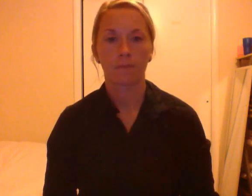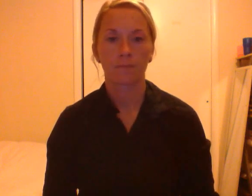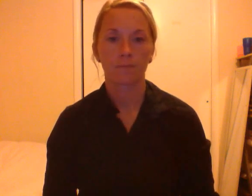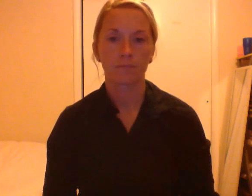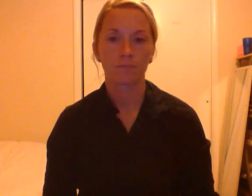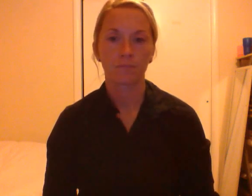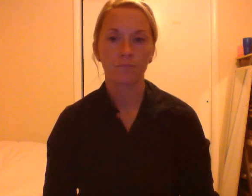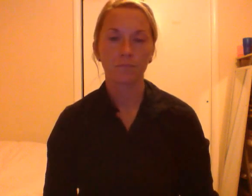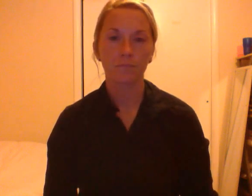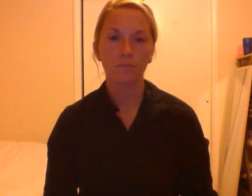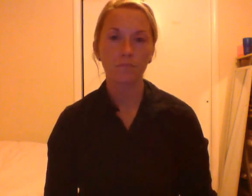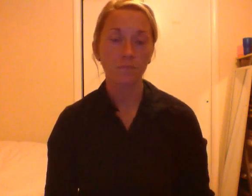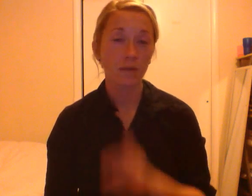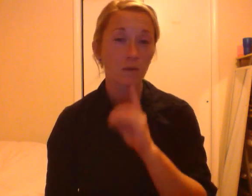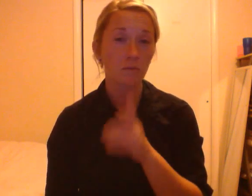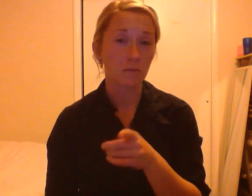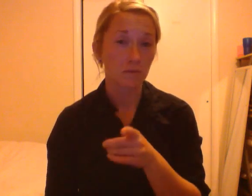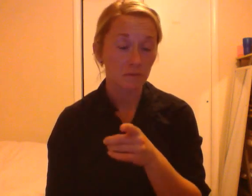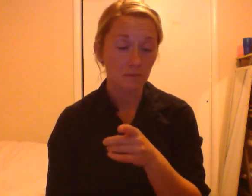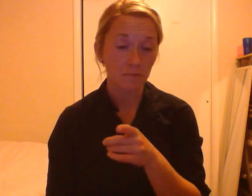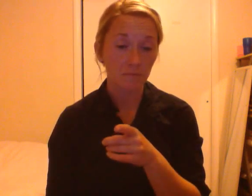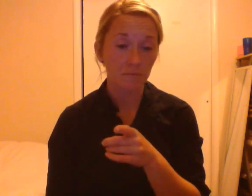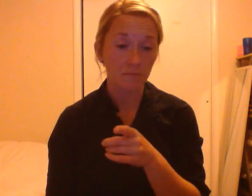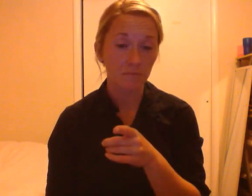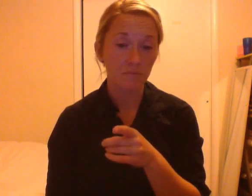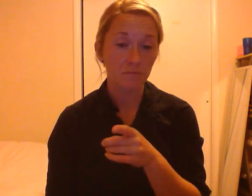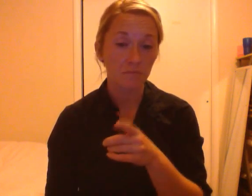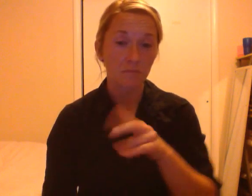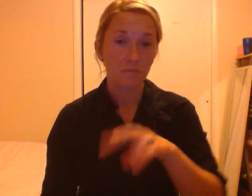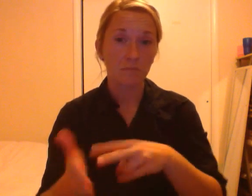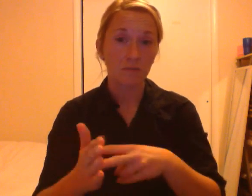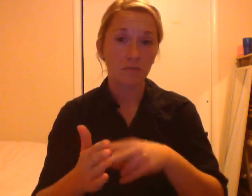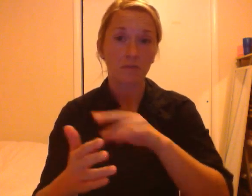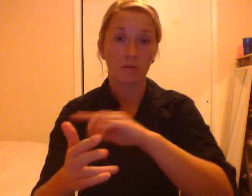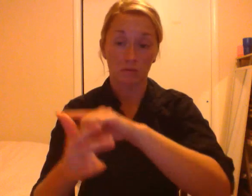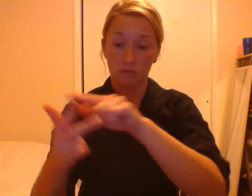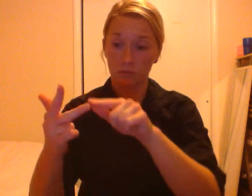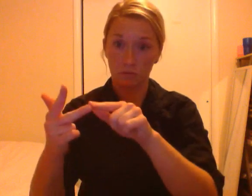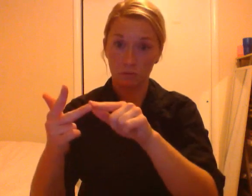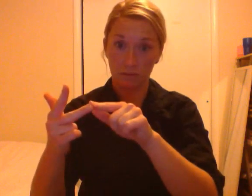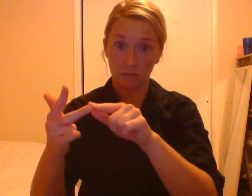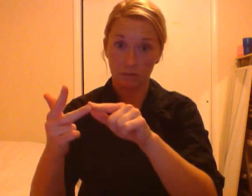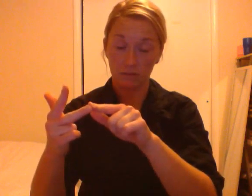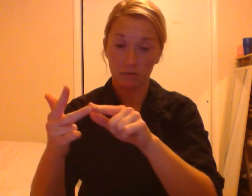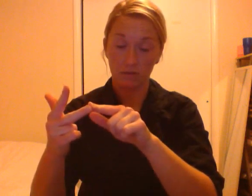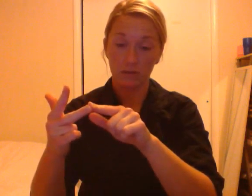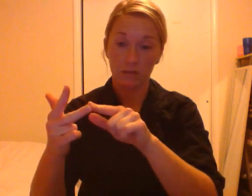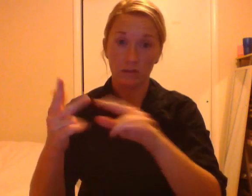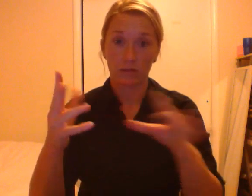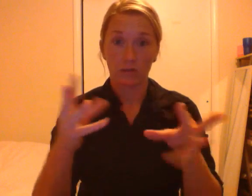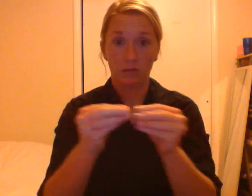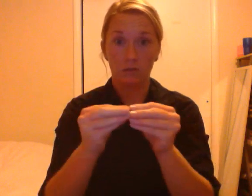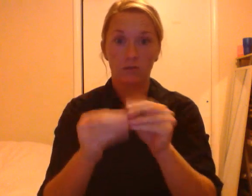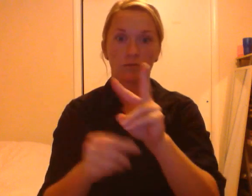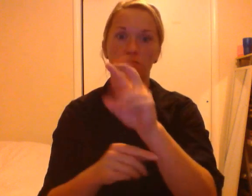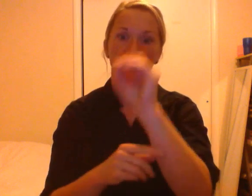Okay, so really, we're talking about all three of these items coming up to 2% of your purchase price. Now, there's also going to be an